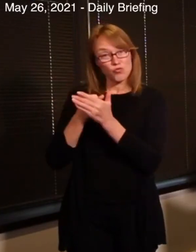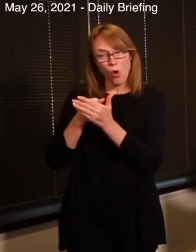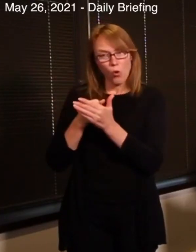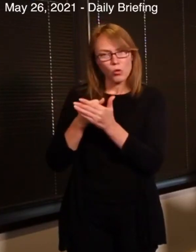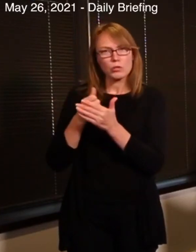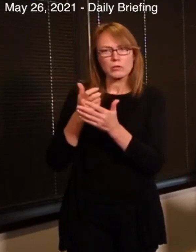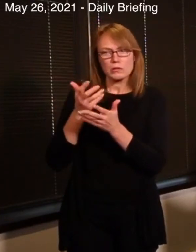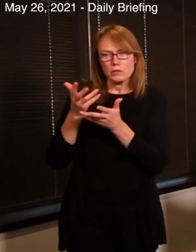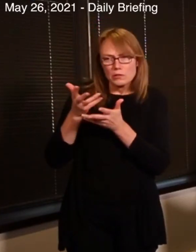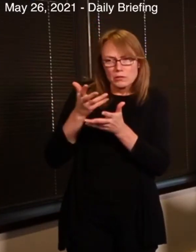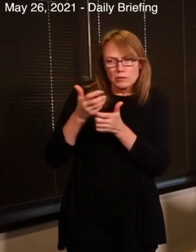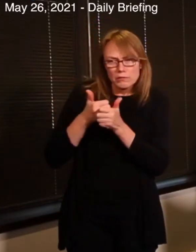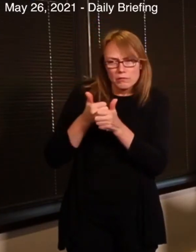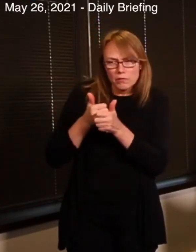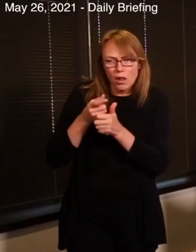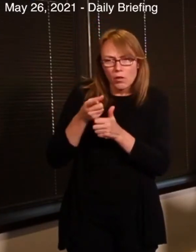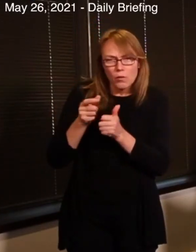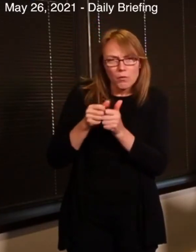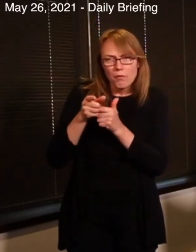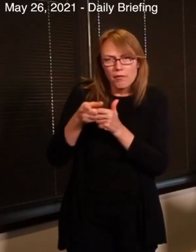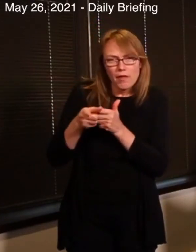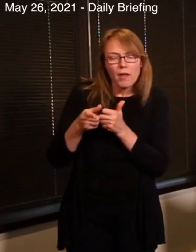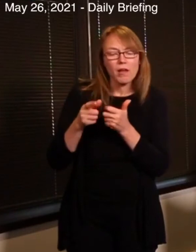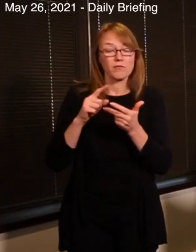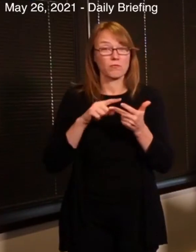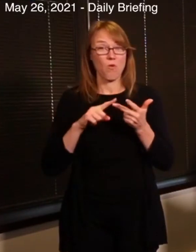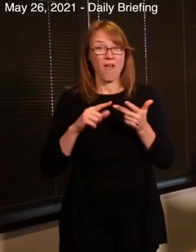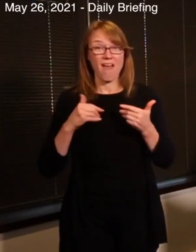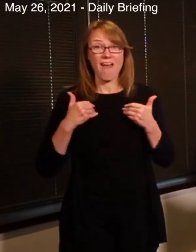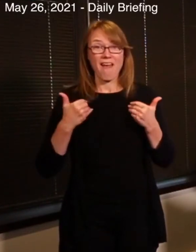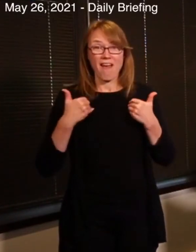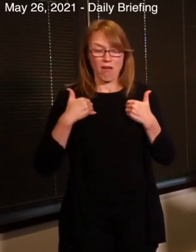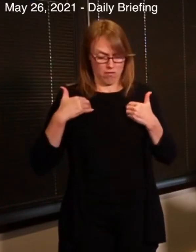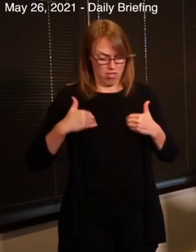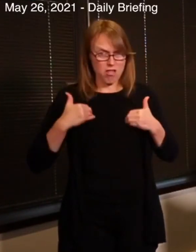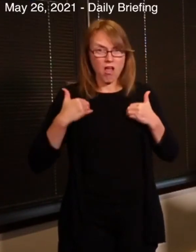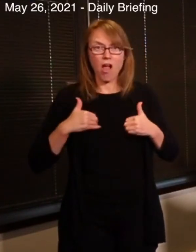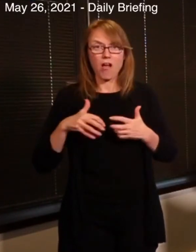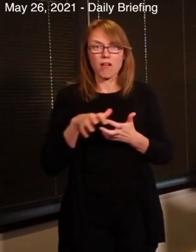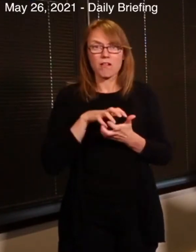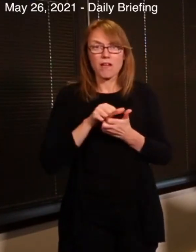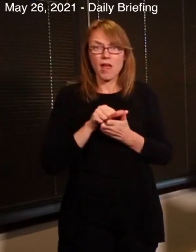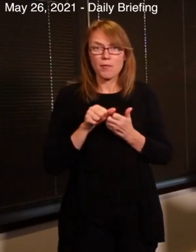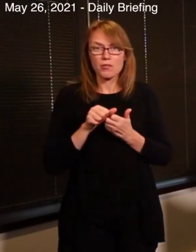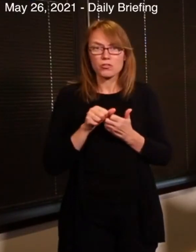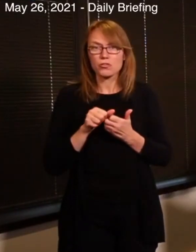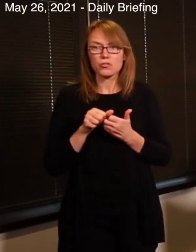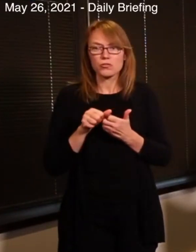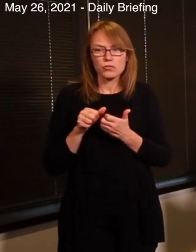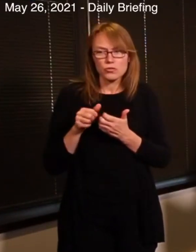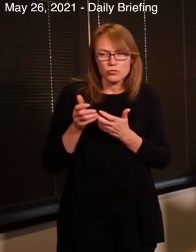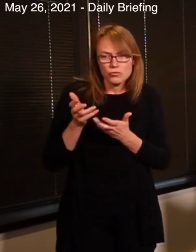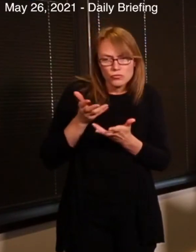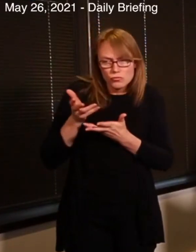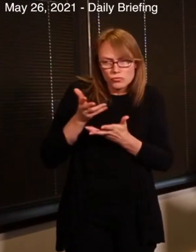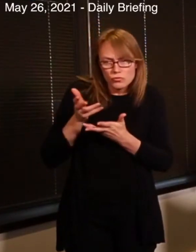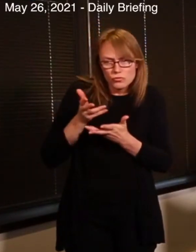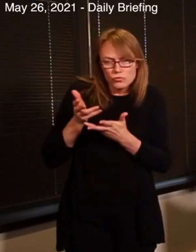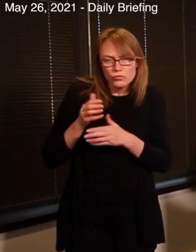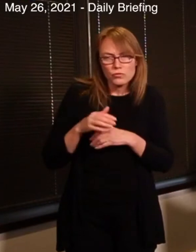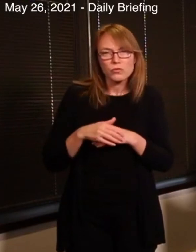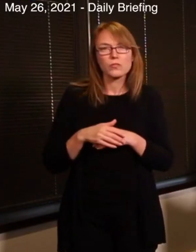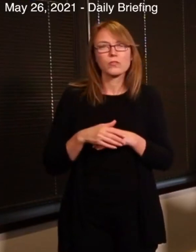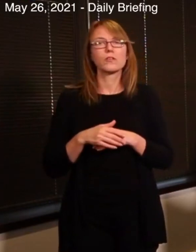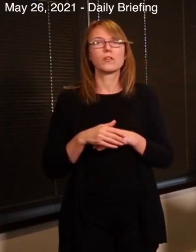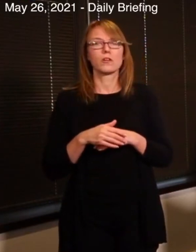if they had some lung damage or something like that. Whereas with the active infection, it's much more about treating that active infection. So a